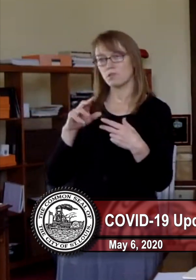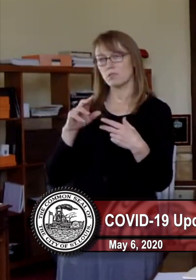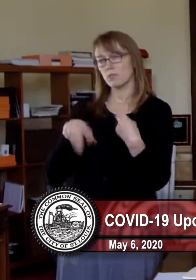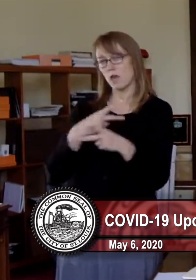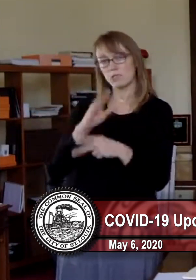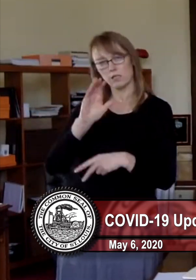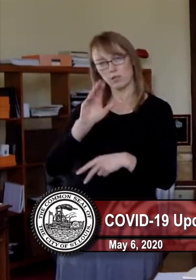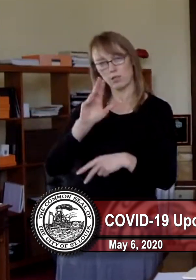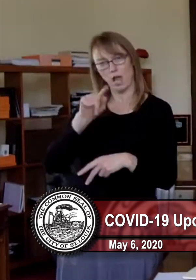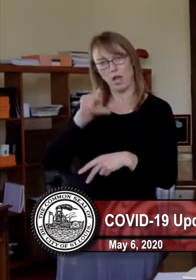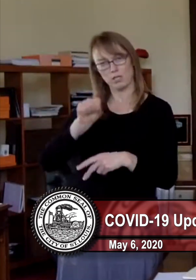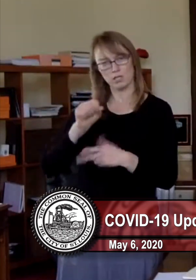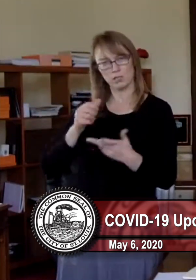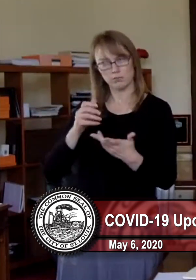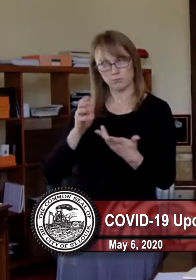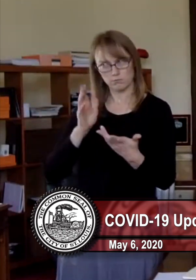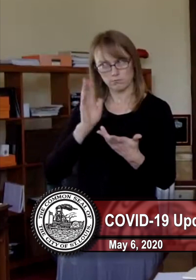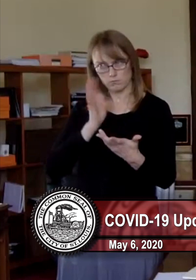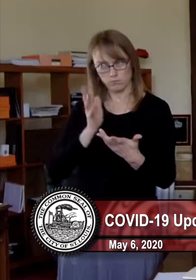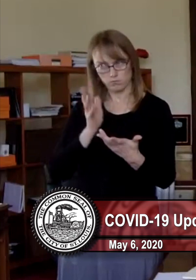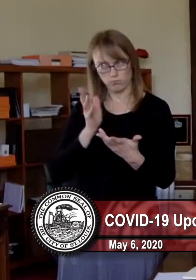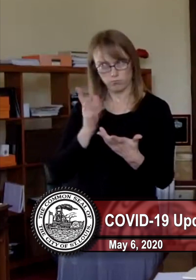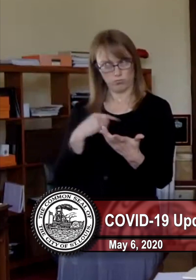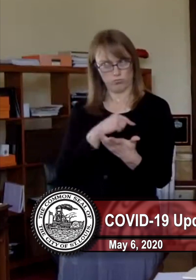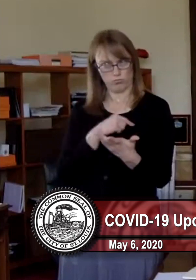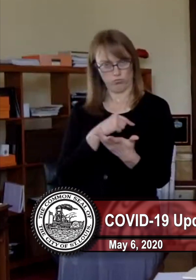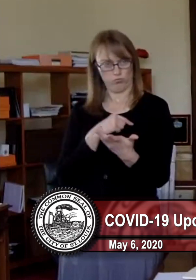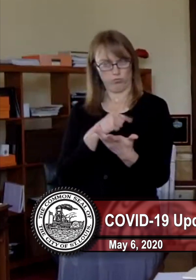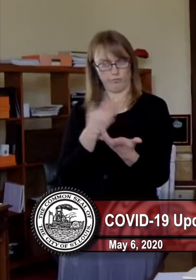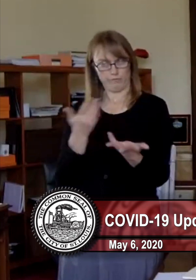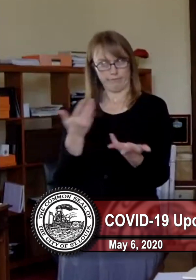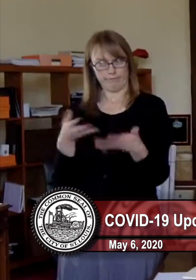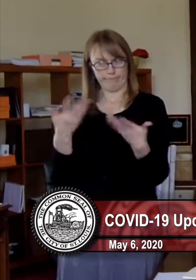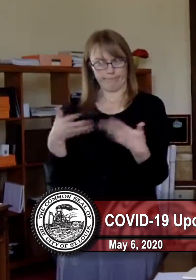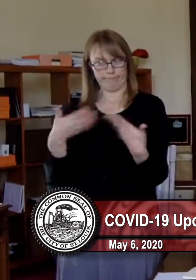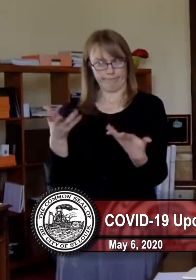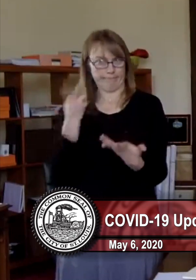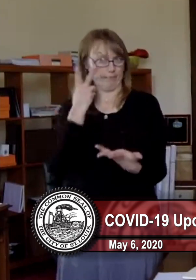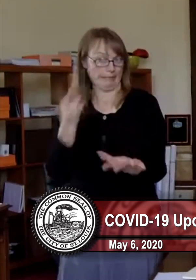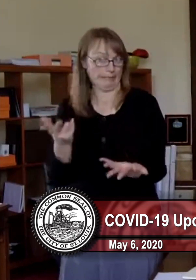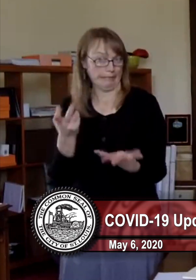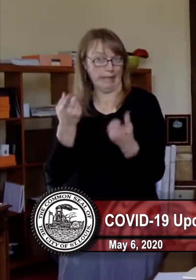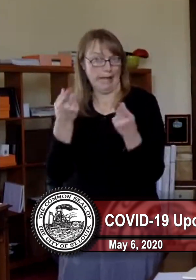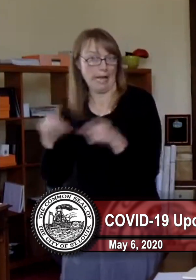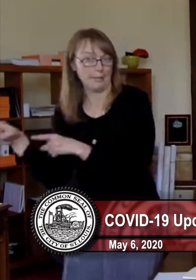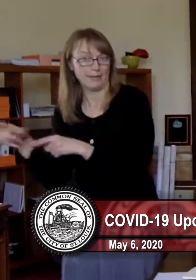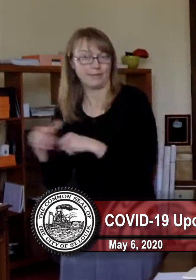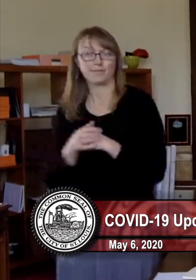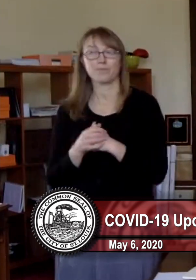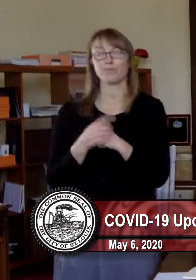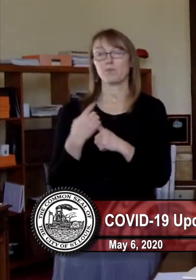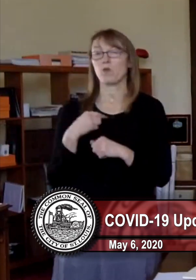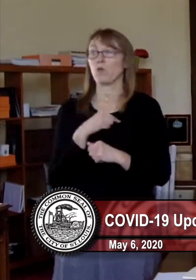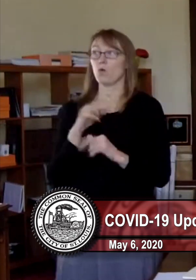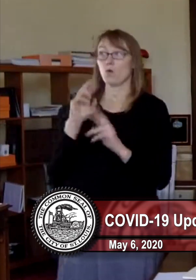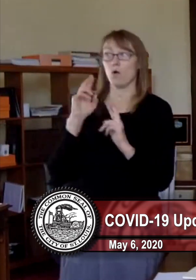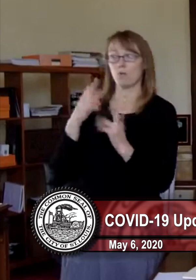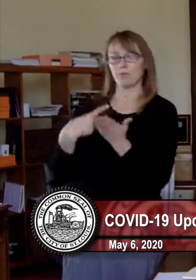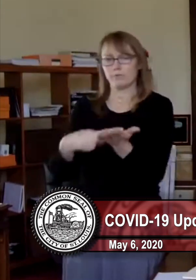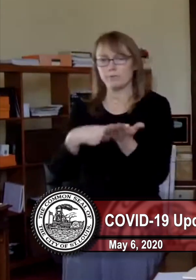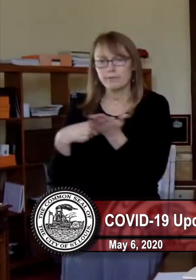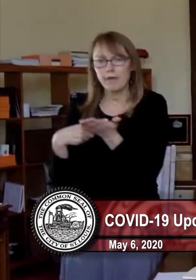as is the rest of the country. All governments are in the same for it's called CARES 2 or CARES Act